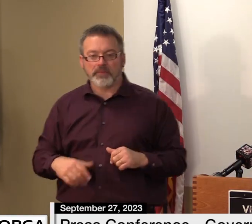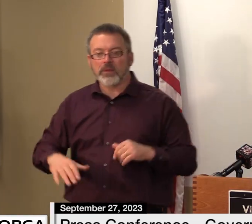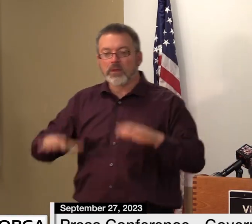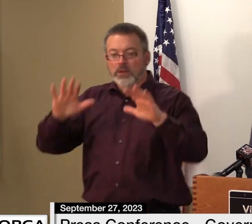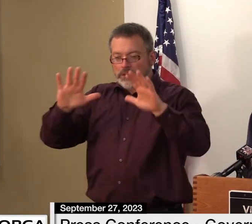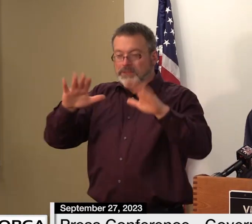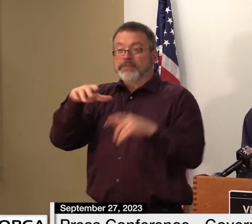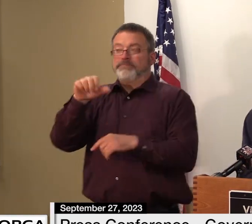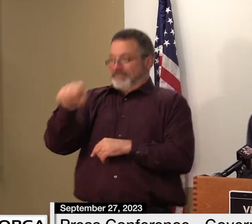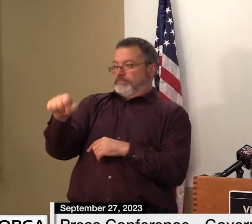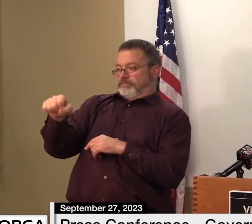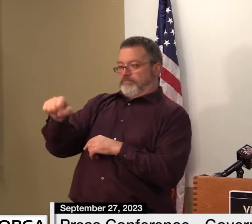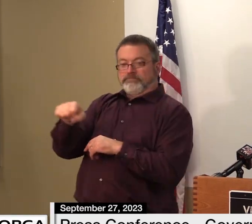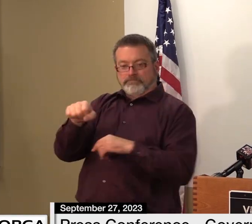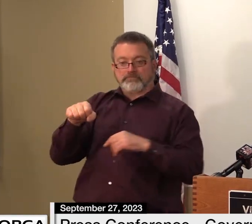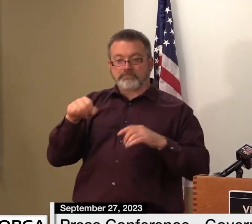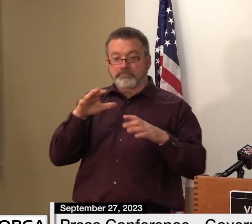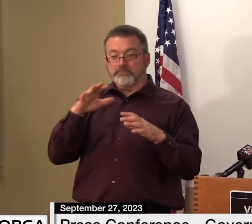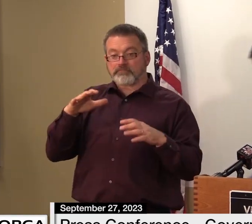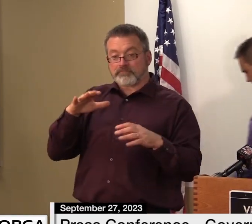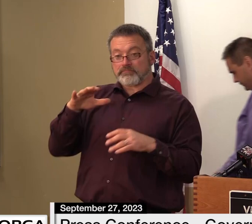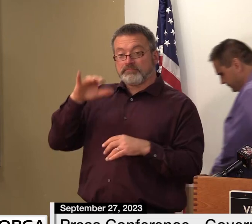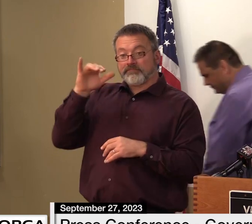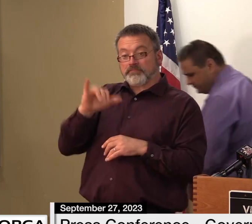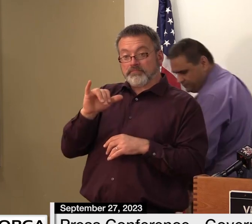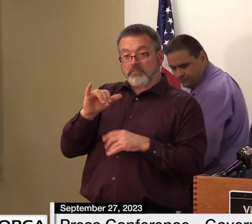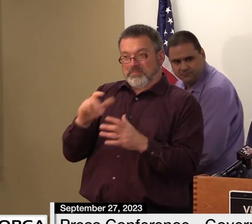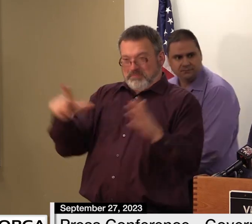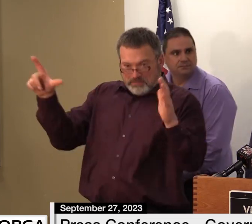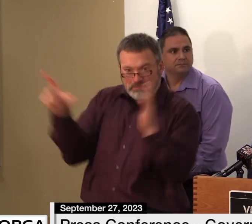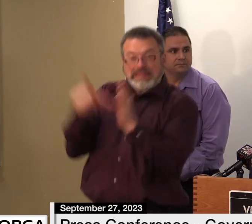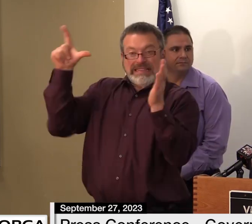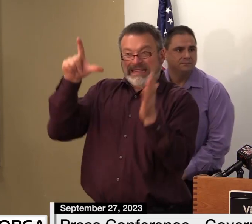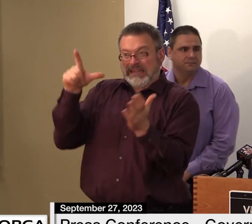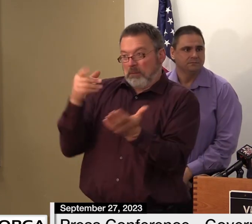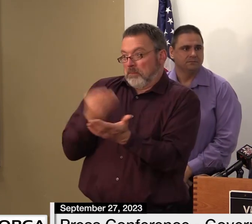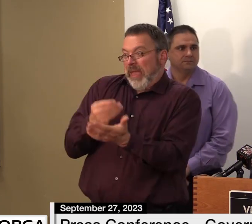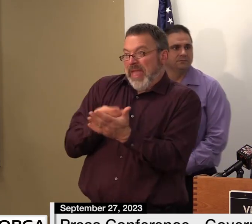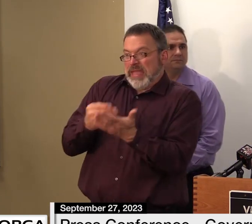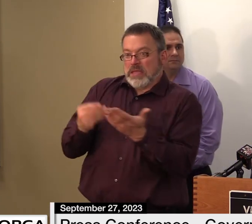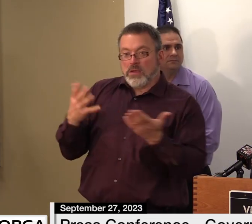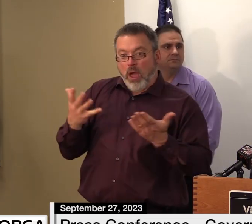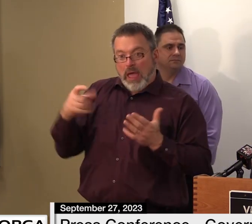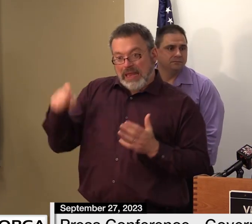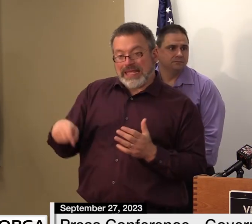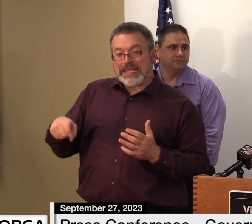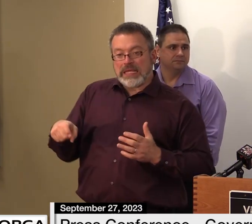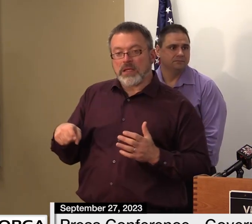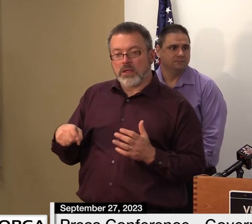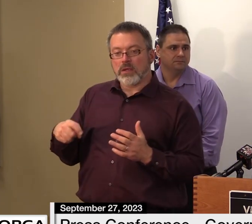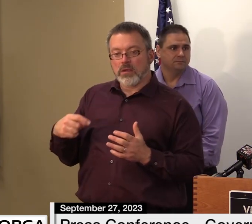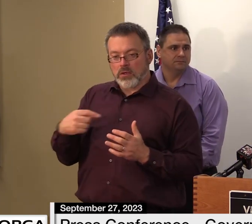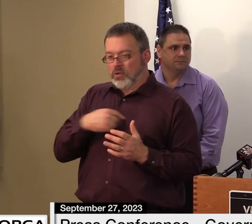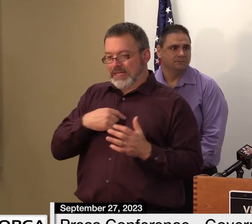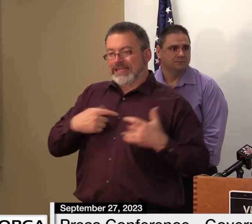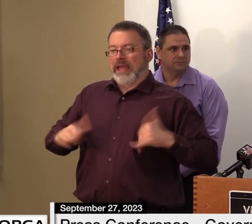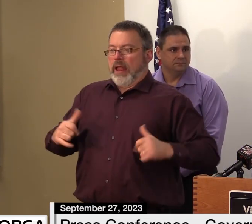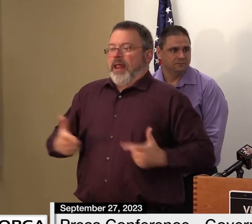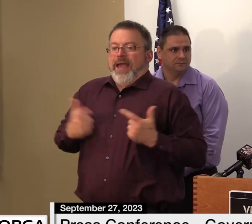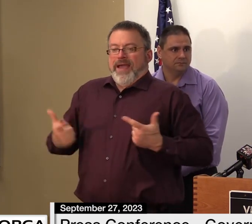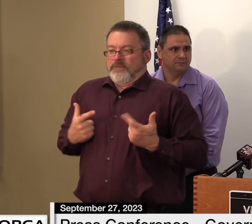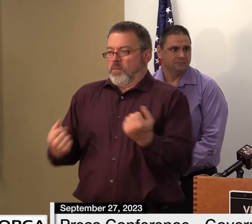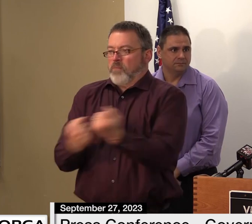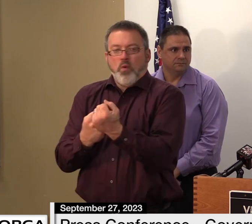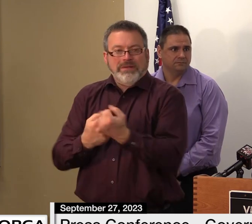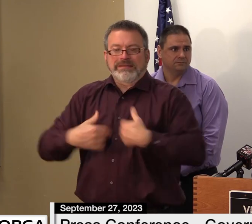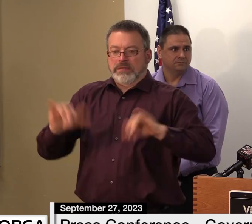And yes, under INF, immediate needs funding, we continue to be able to support Vermont. The only thing that's on